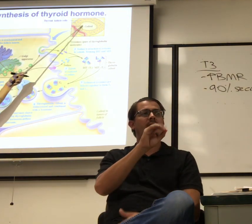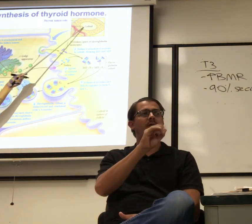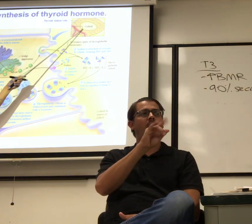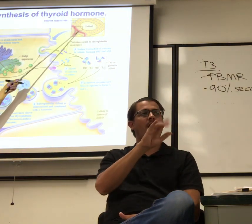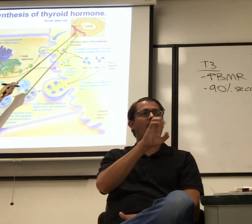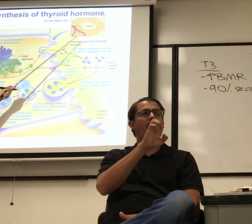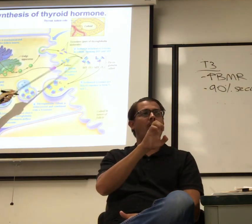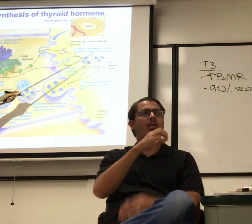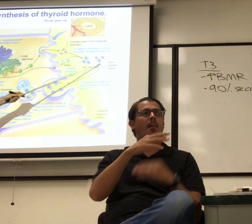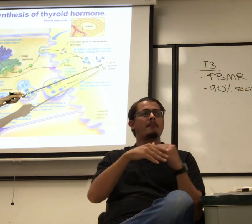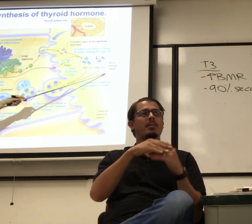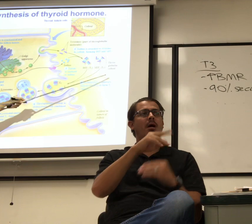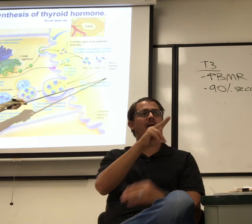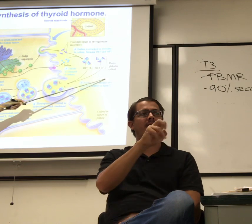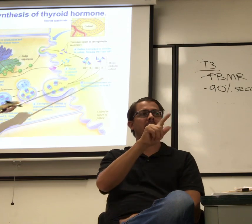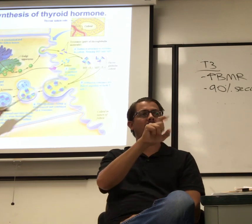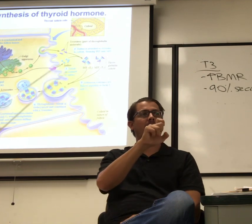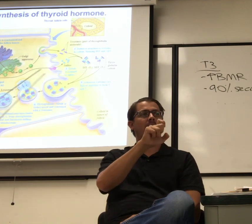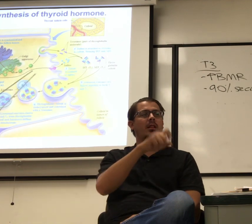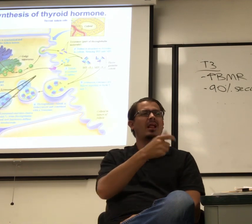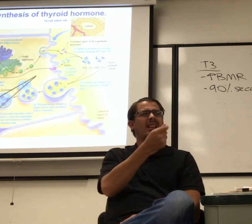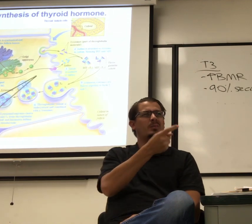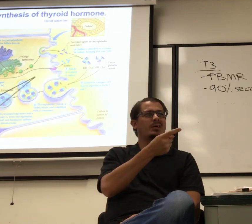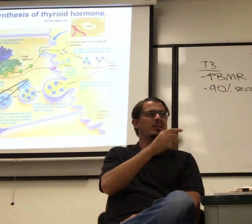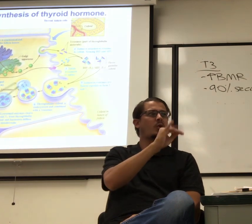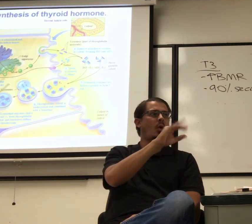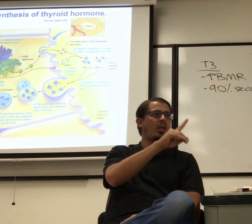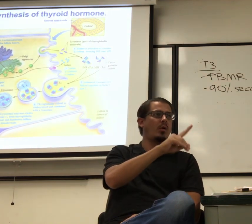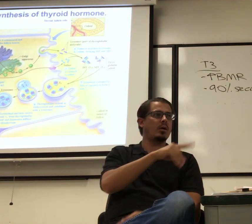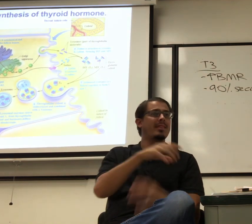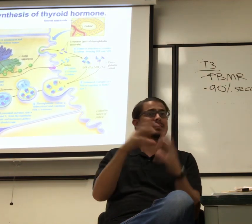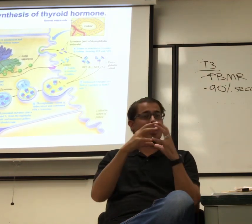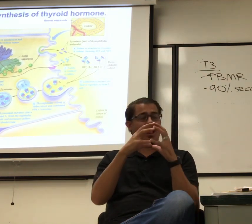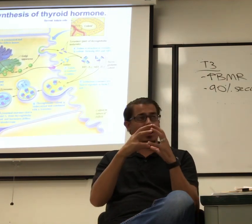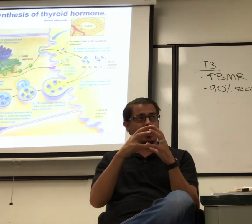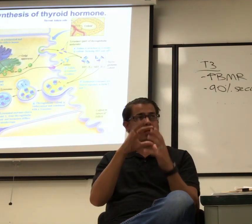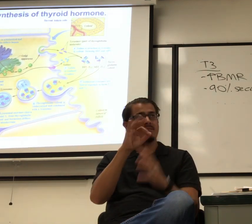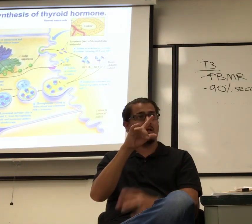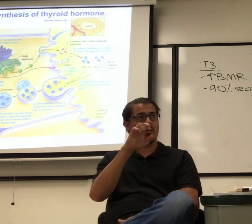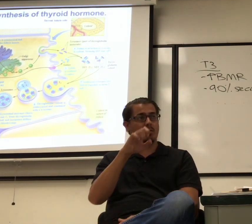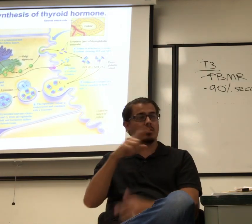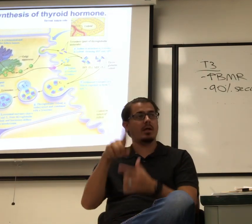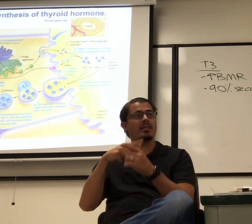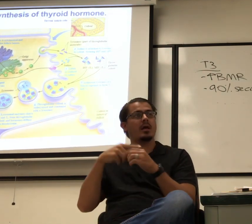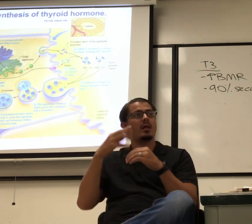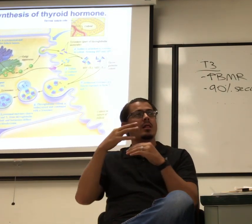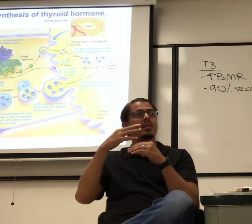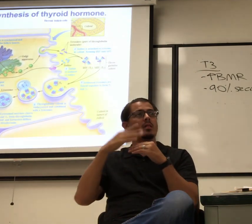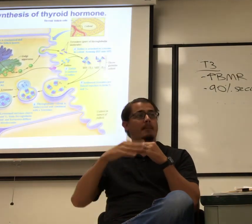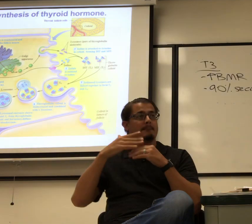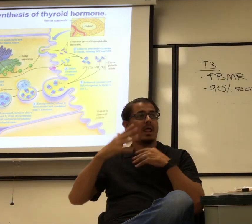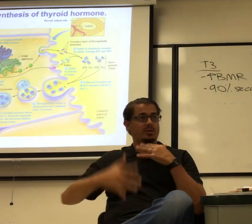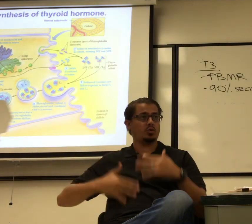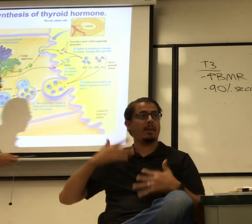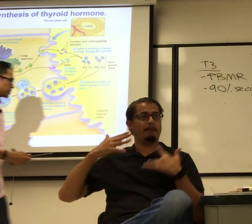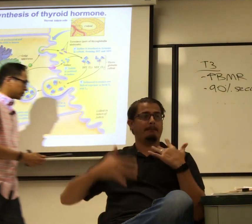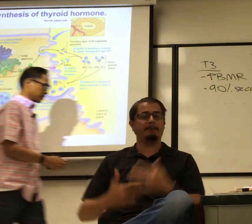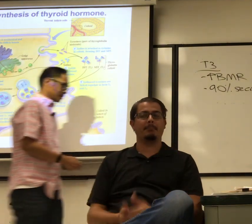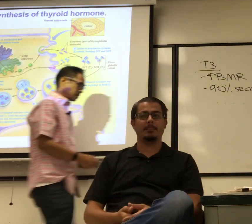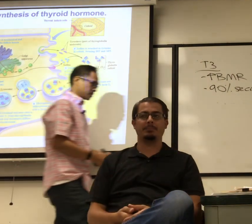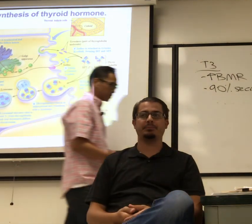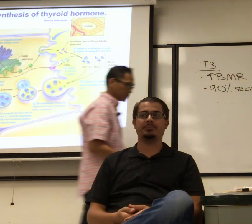through. What we're looking at here is a small portion of a follicle with a blood vessel. So we get a bit of the colloid,